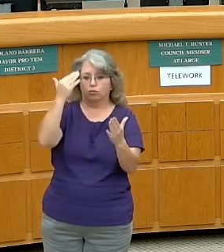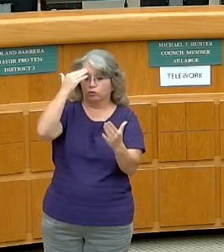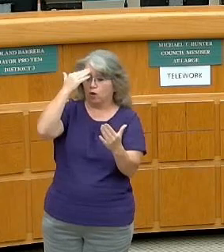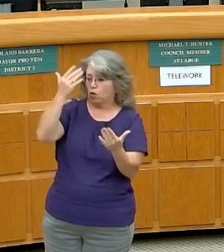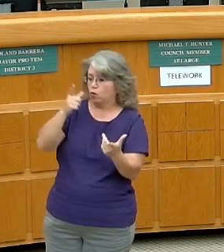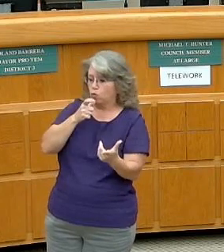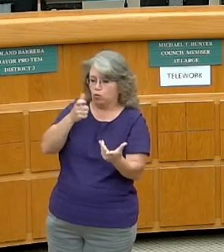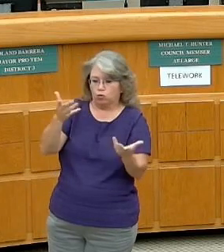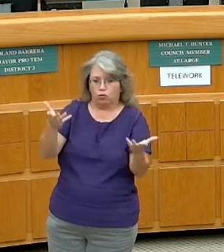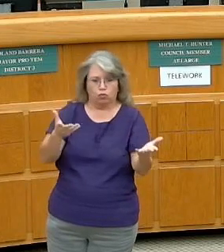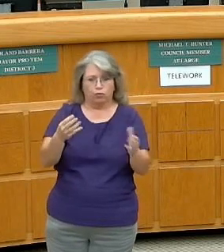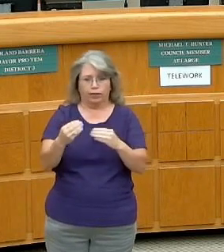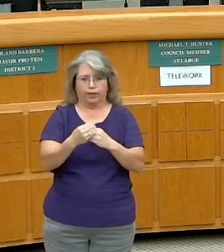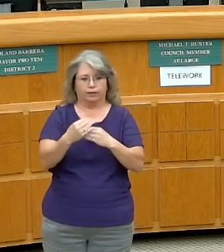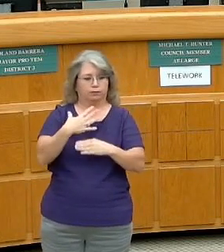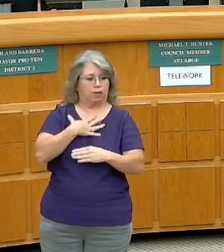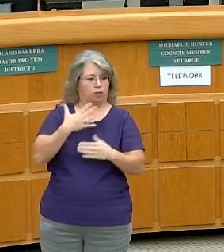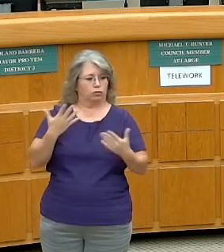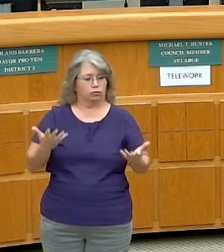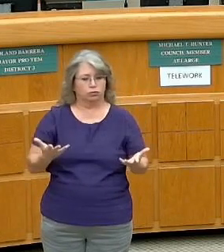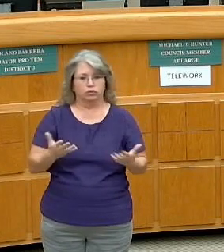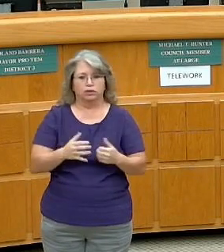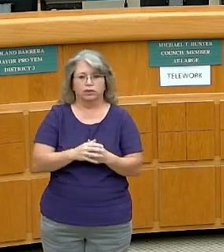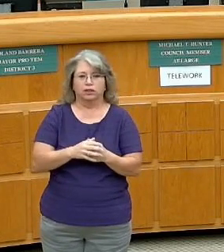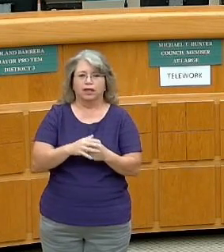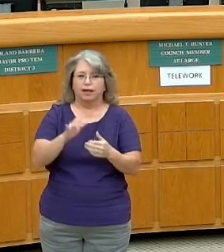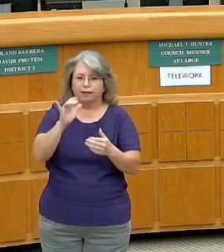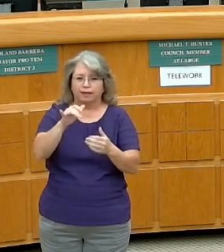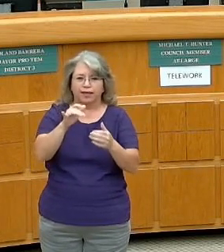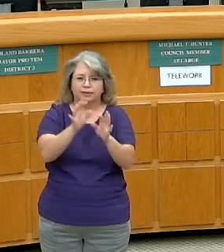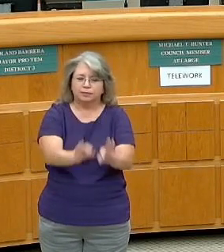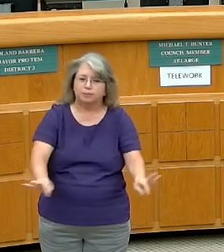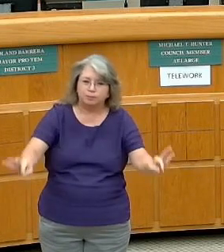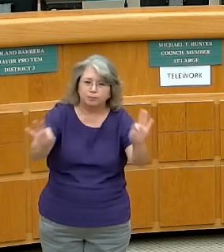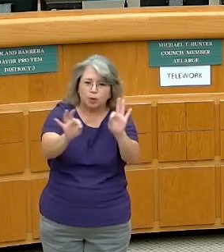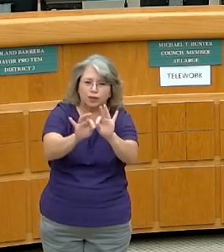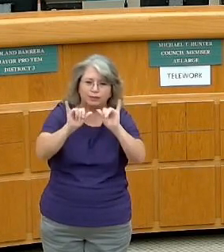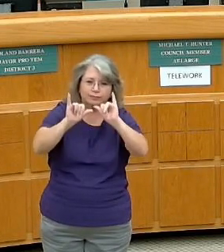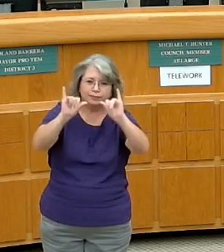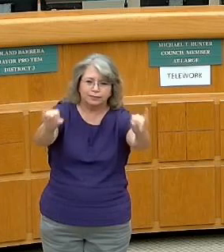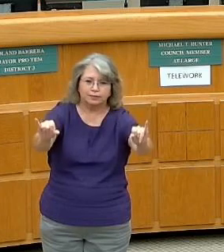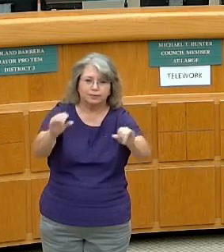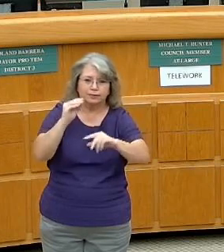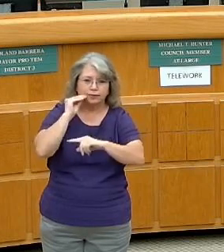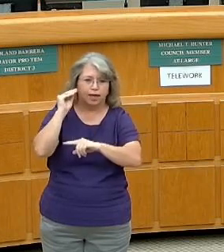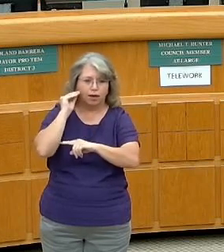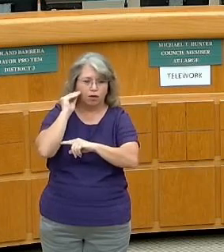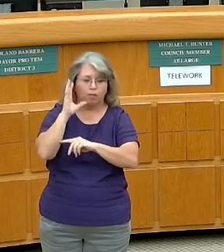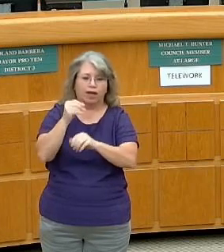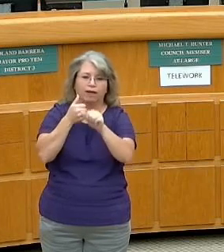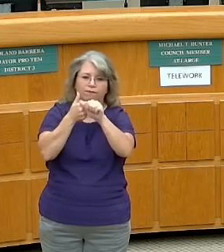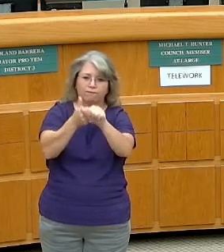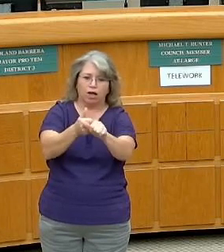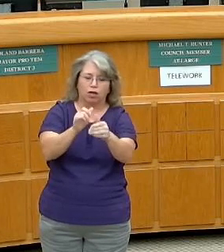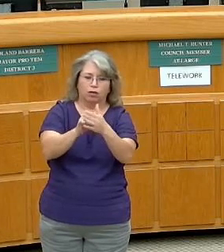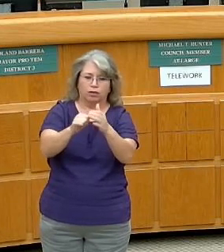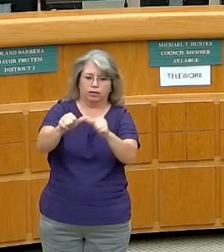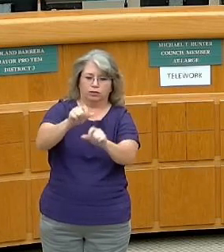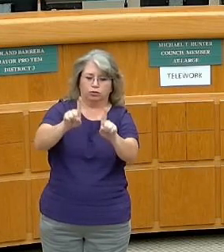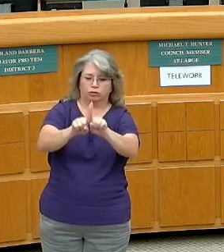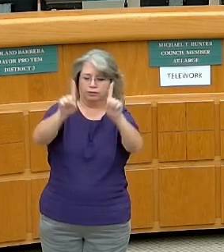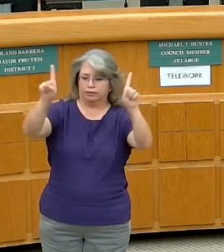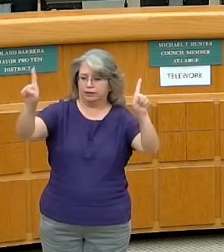community-acquired transmission, it is imperative that you stay home if at all possible and follow social distancing when